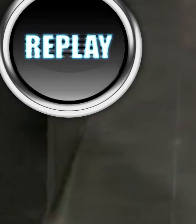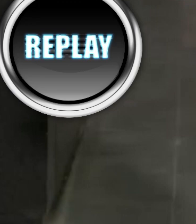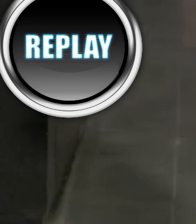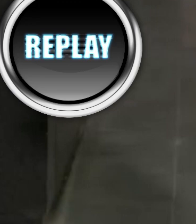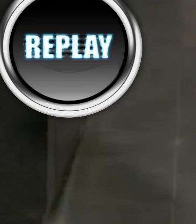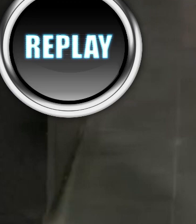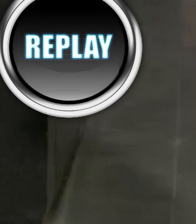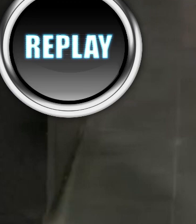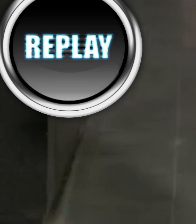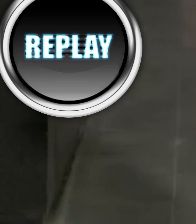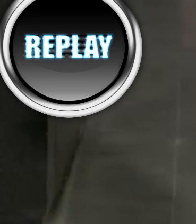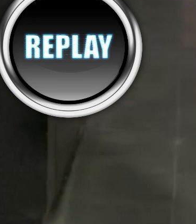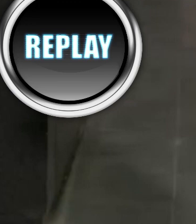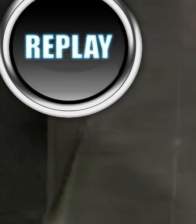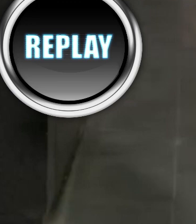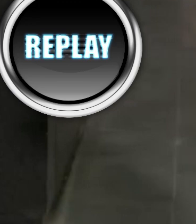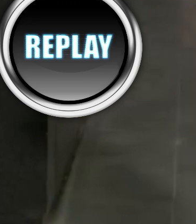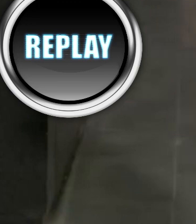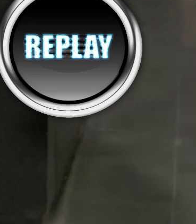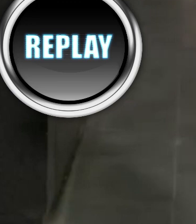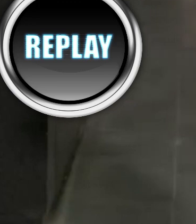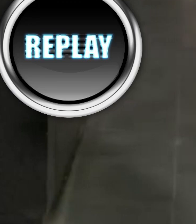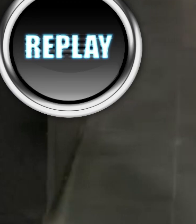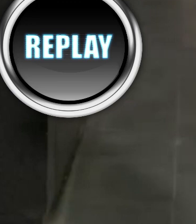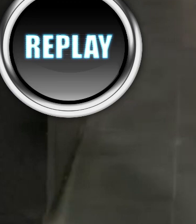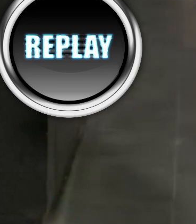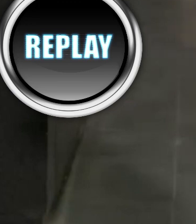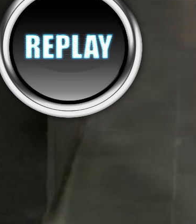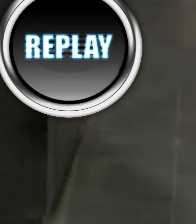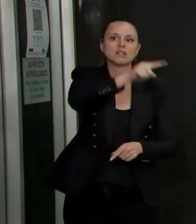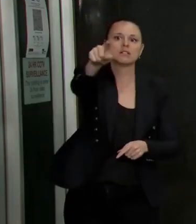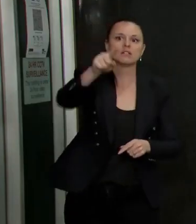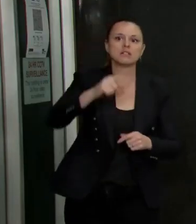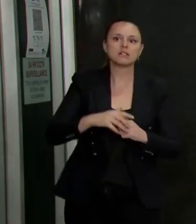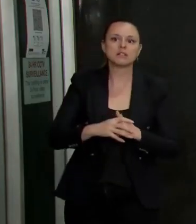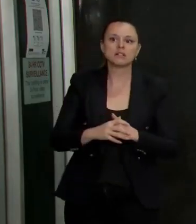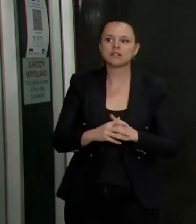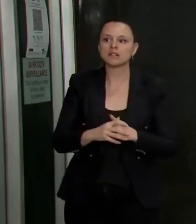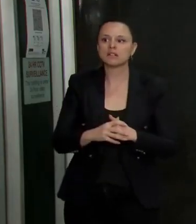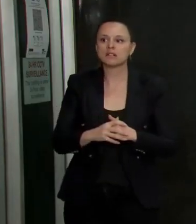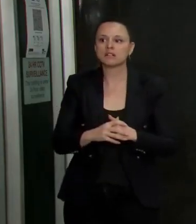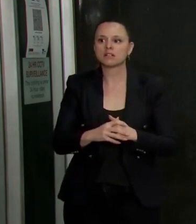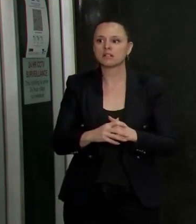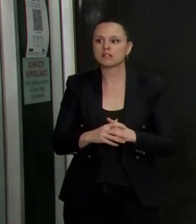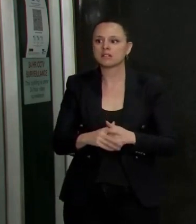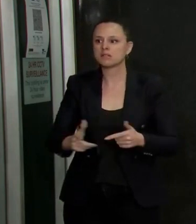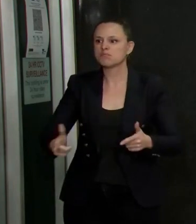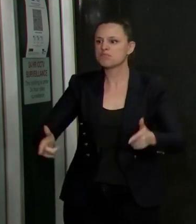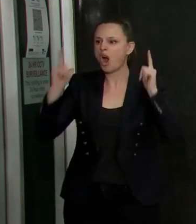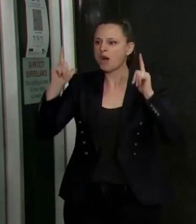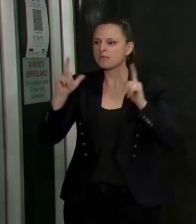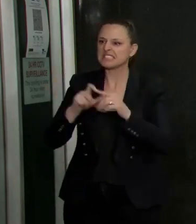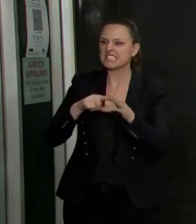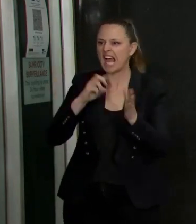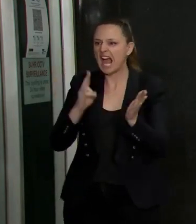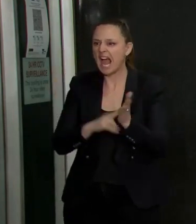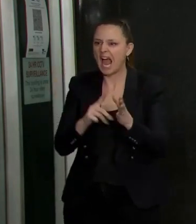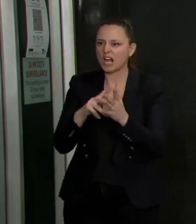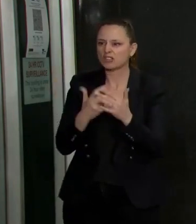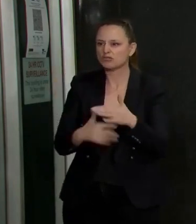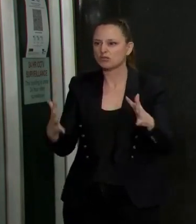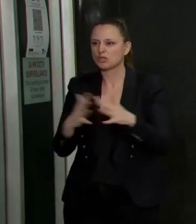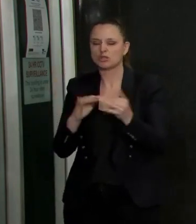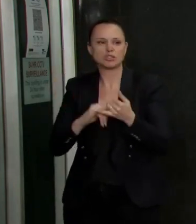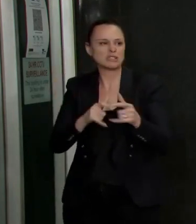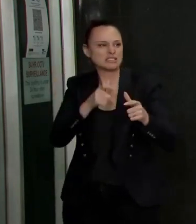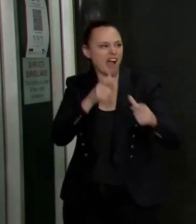he's paid a heavy price for it, edging one out down the leg side. Well, Sluggo doesn't appear to be walking. He's looking to his